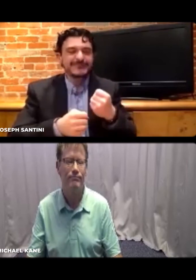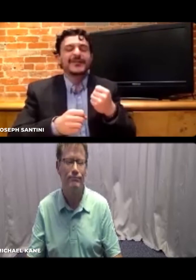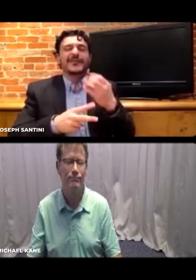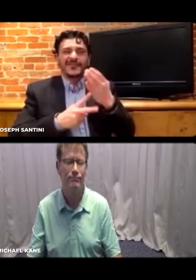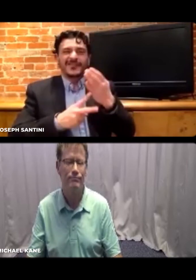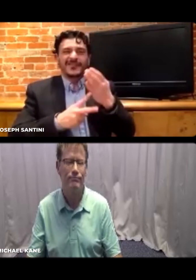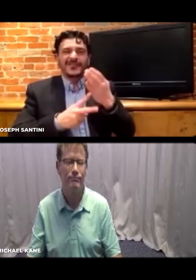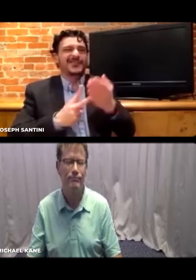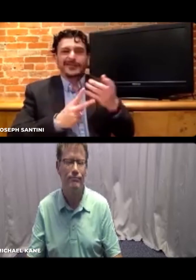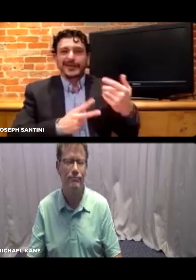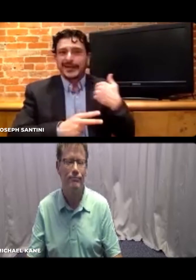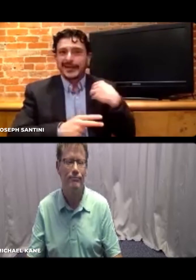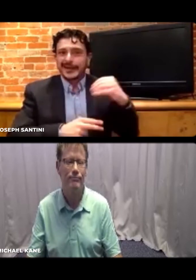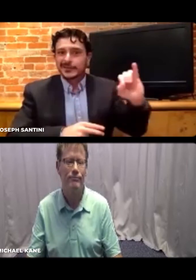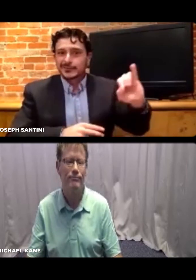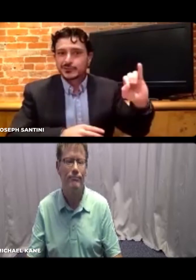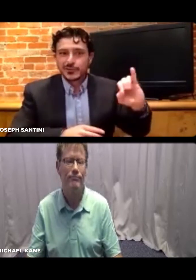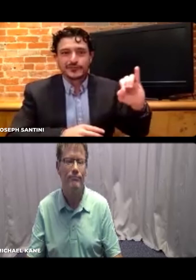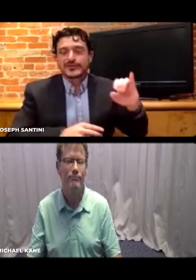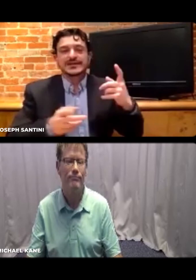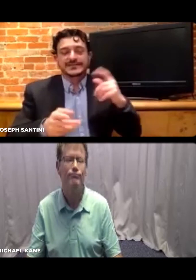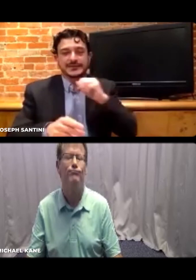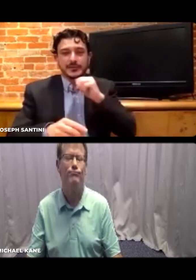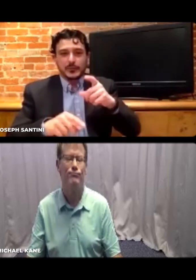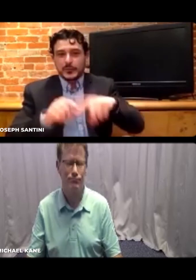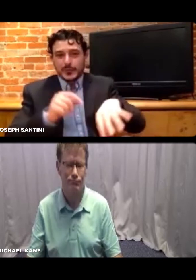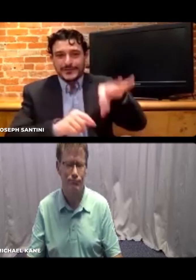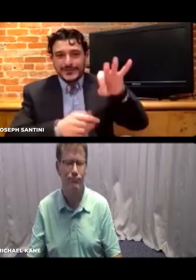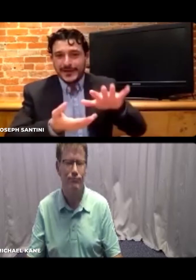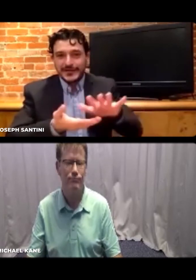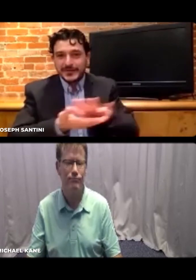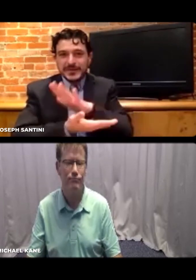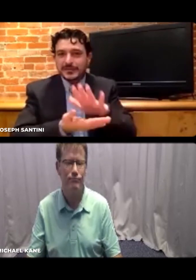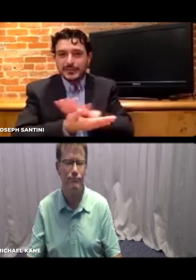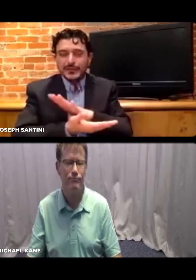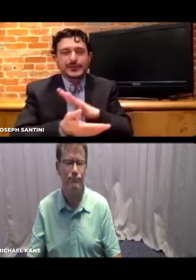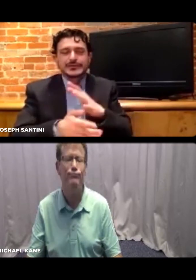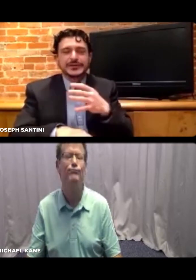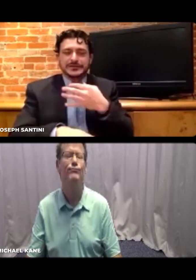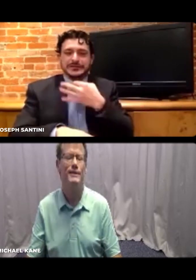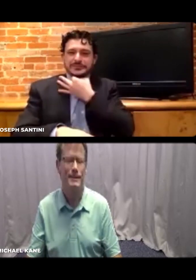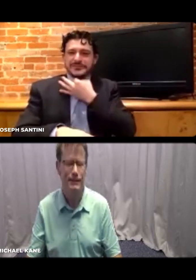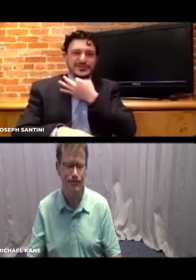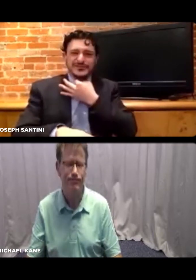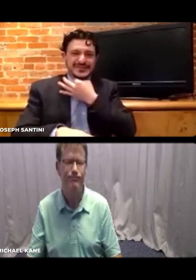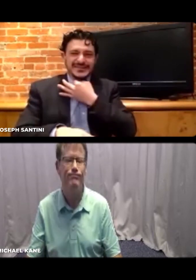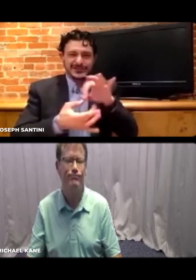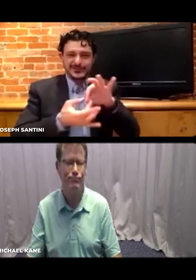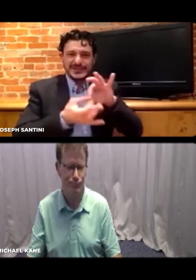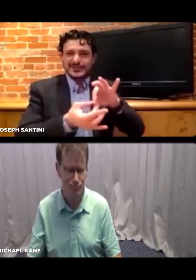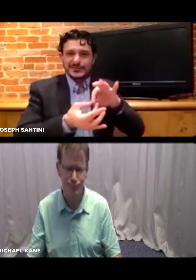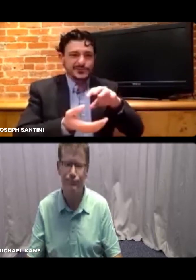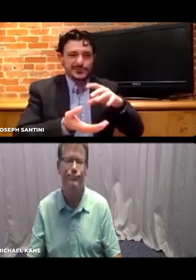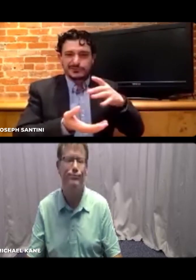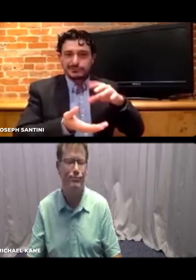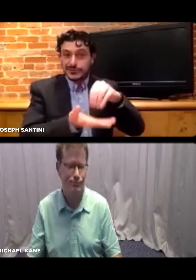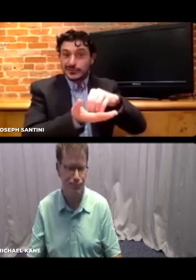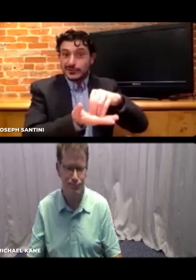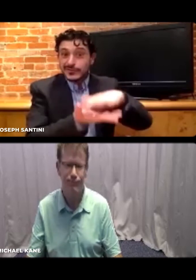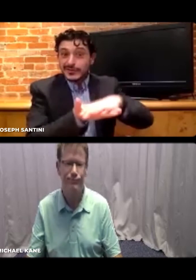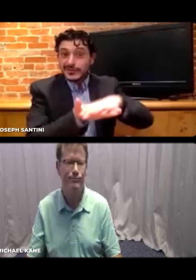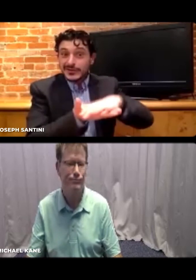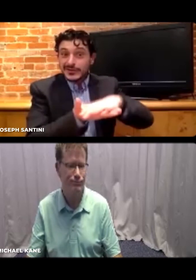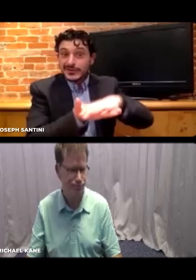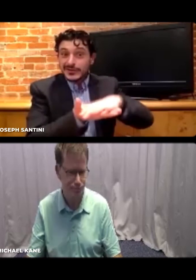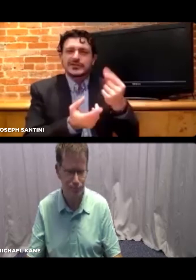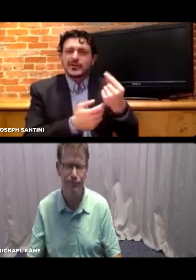Now, fortunately, she had insurance, but we also couldn't find the paperwork or documentation for the insurance. So I'm